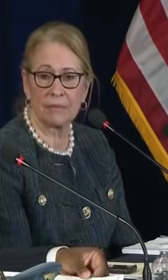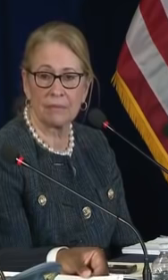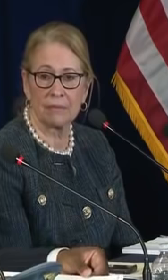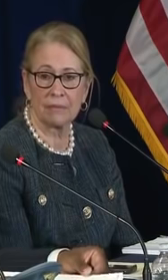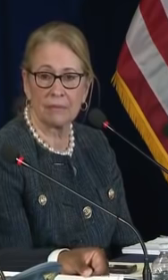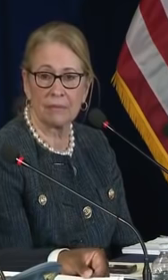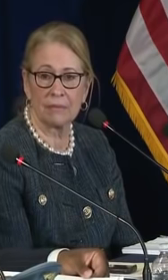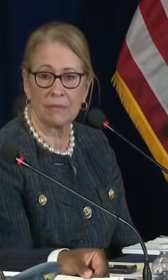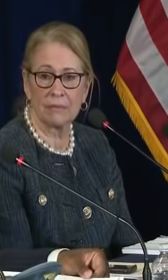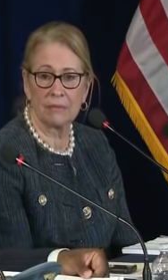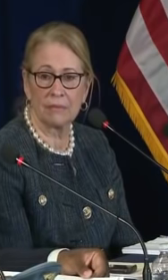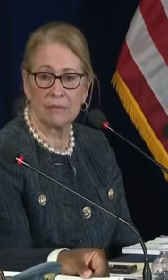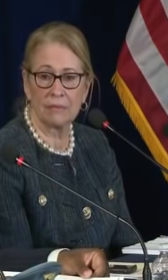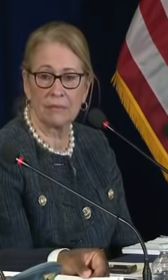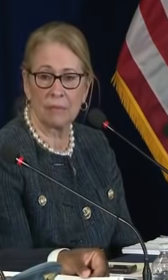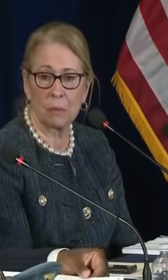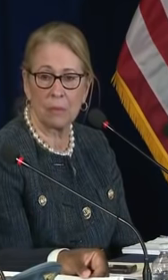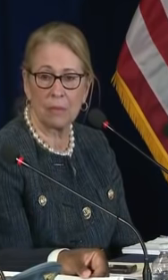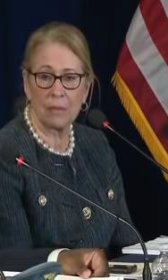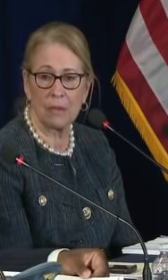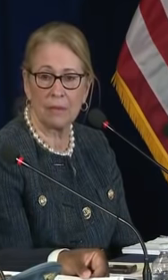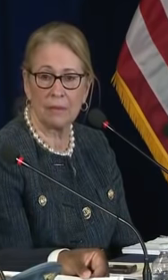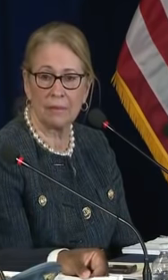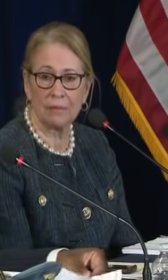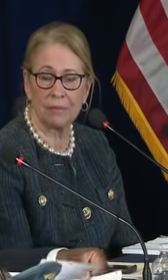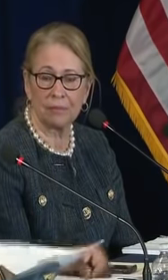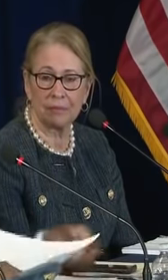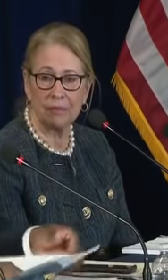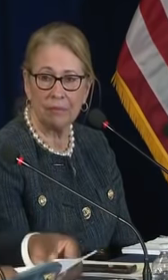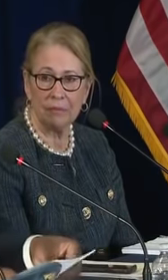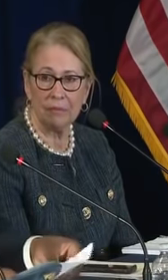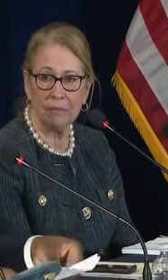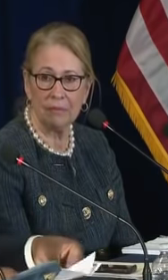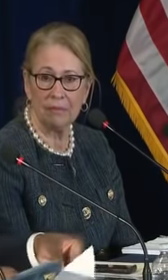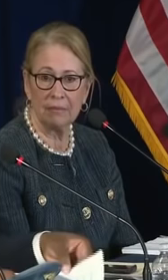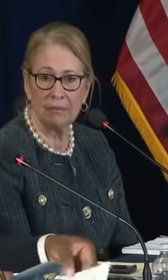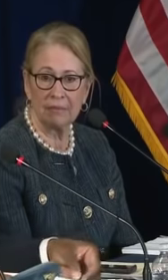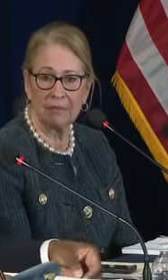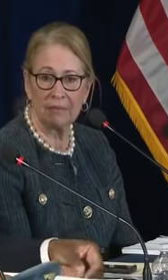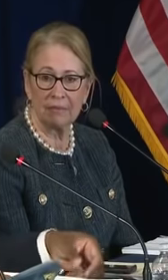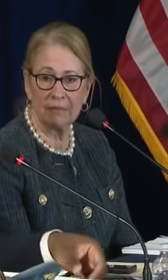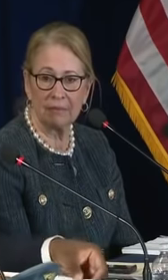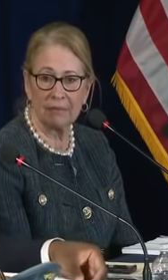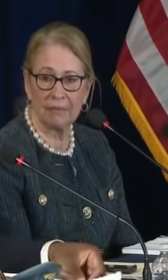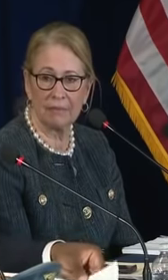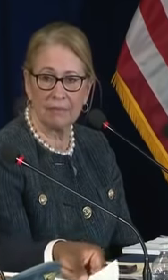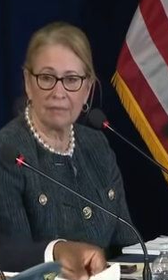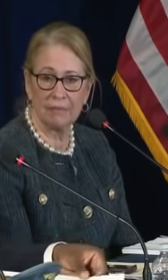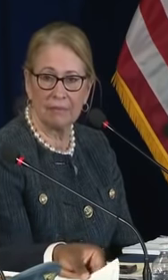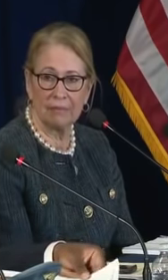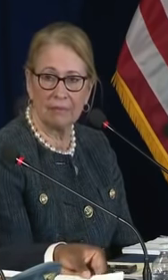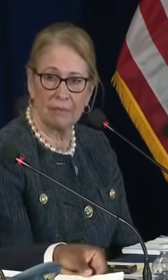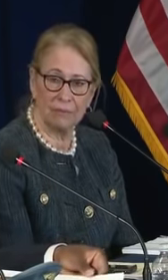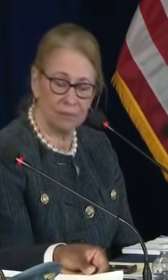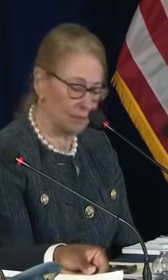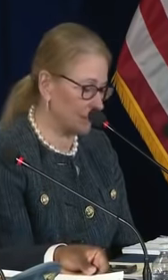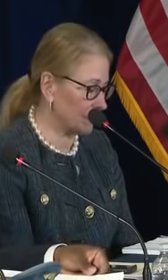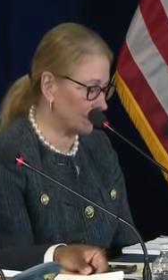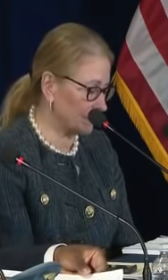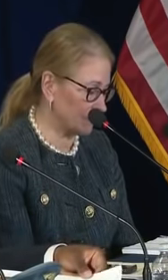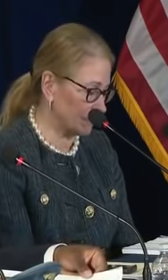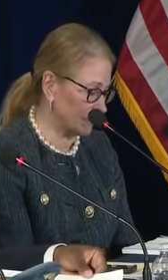of School Preparedness and Emergency Plan will be observant and supporting districts throughout the state. For Phase 3, we are committed to